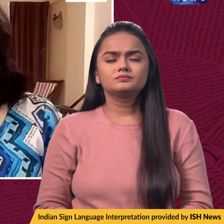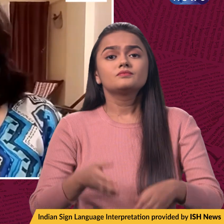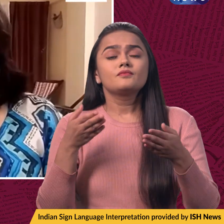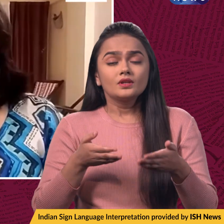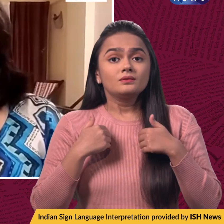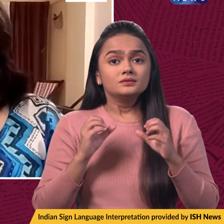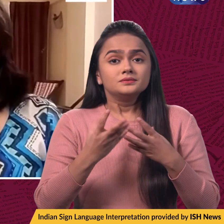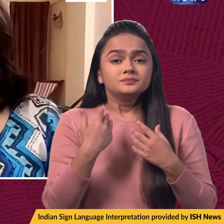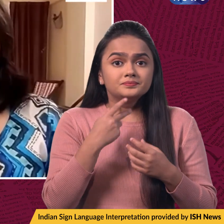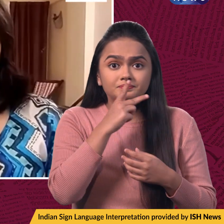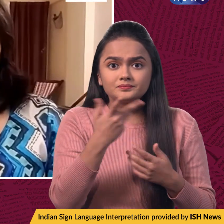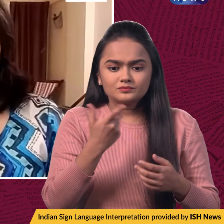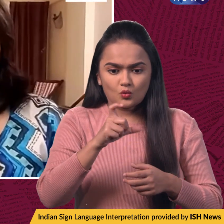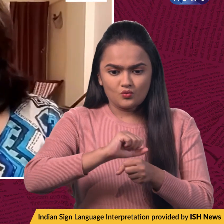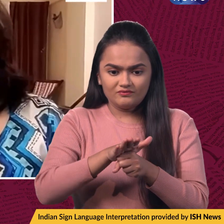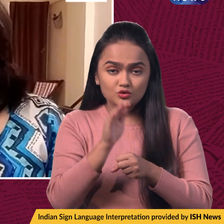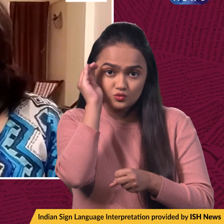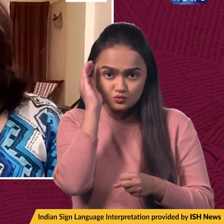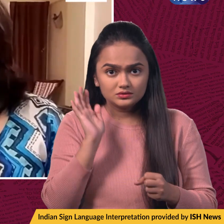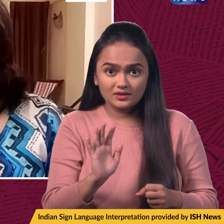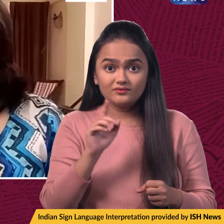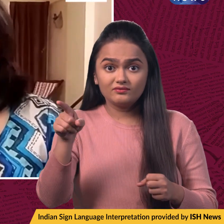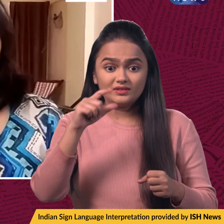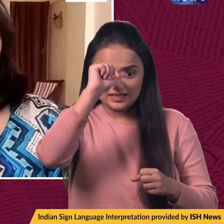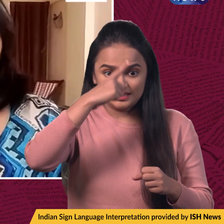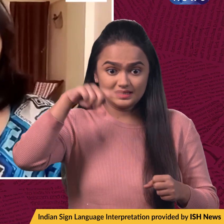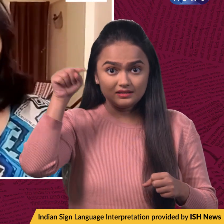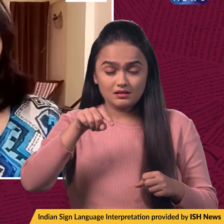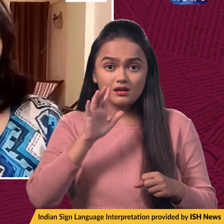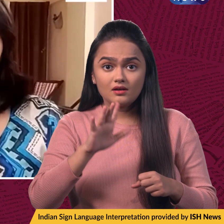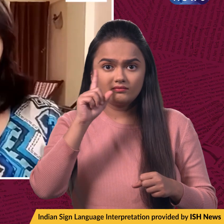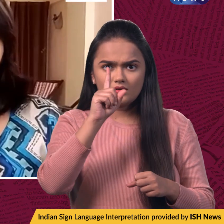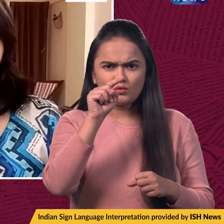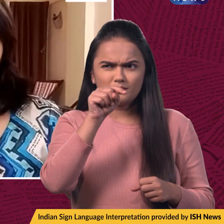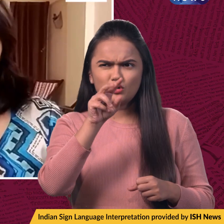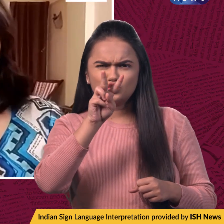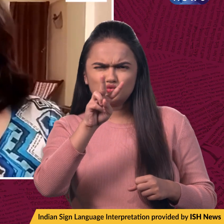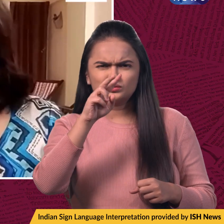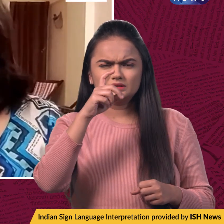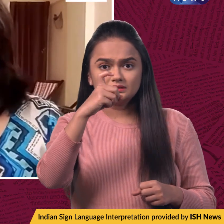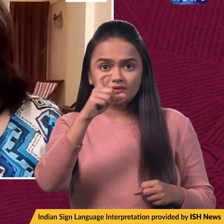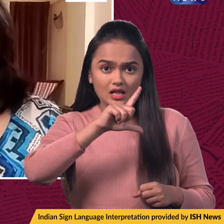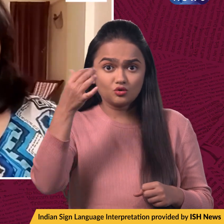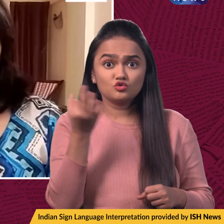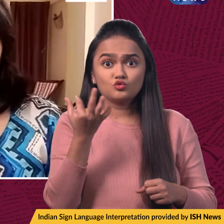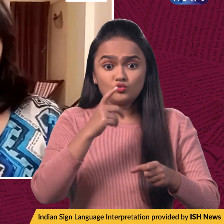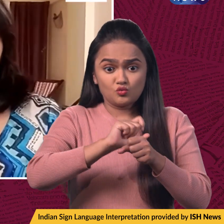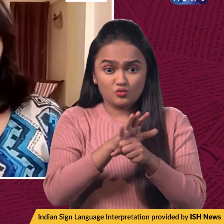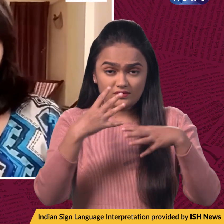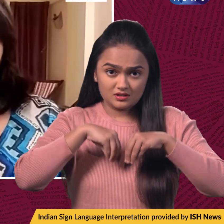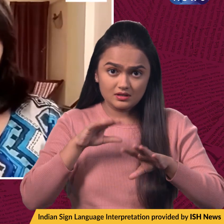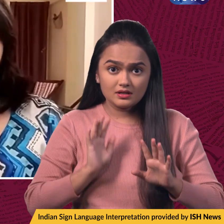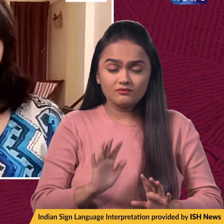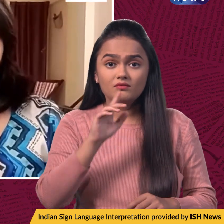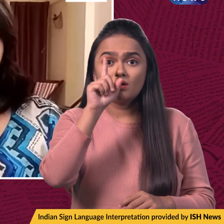Let's now take a look at COVID news. In the country, India has reported 1.27 lakh new COVID cases